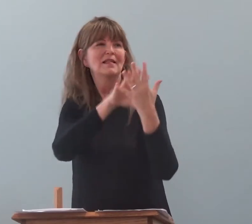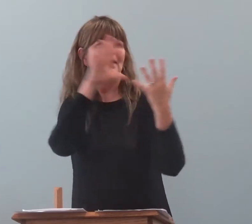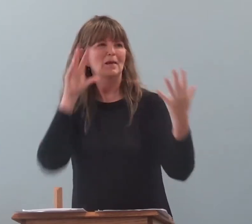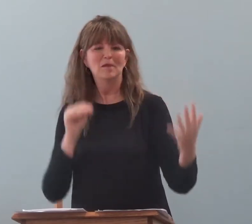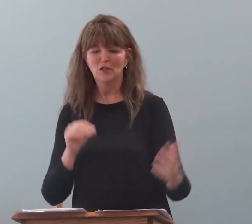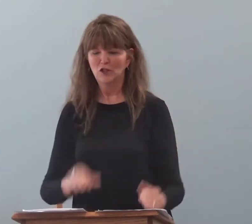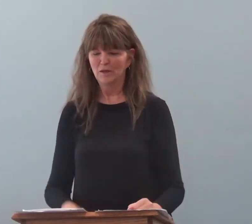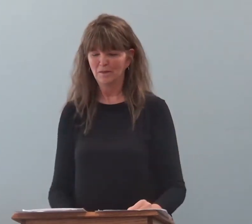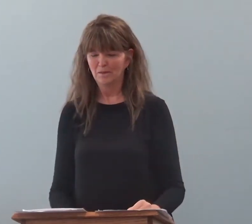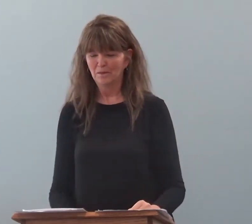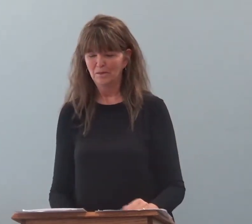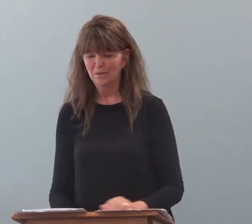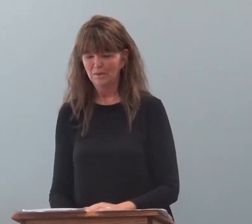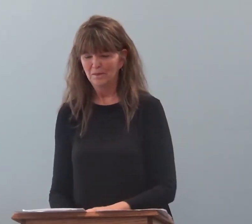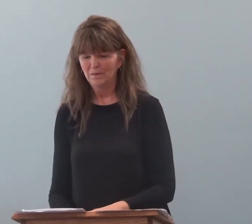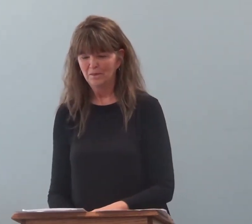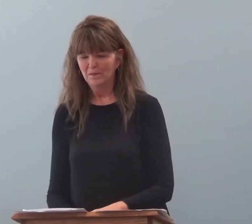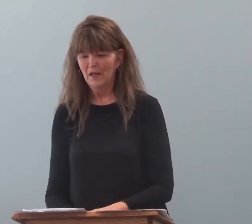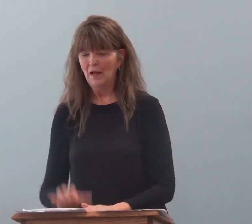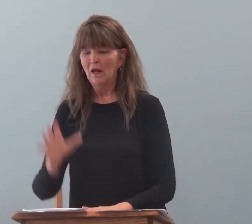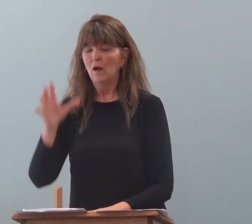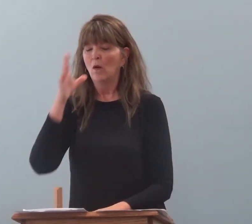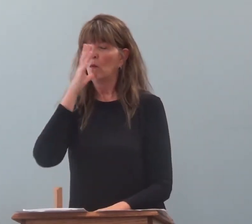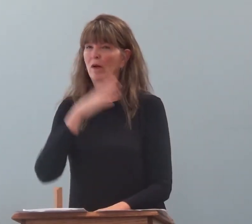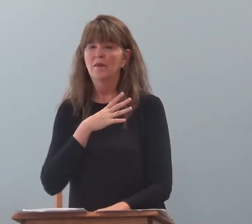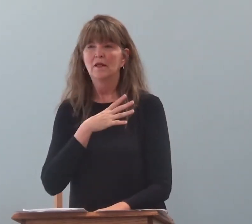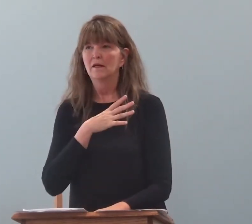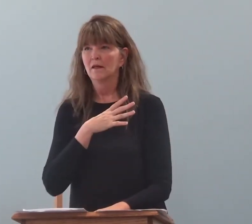as created in the image of God.